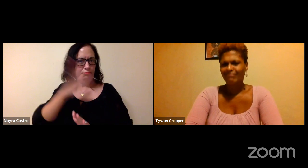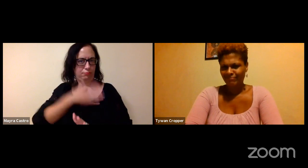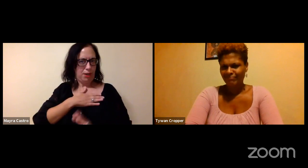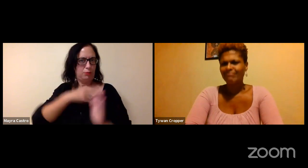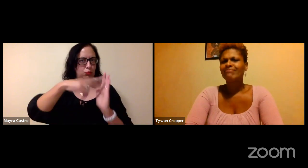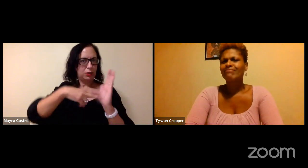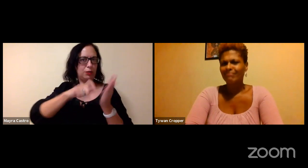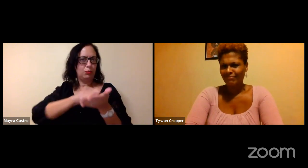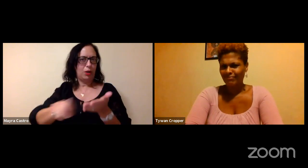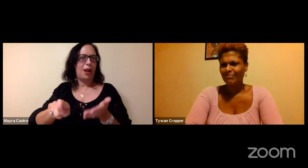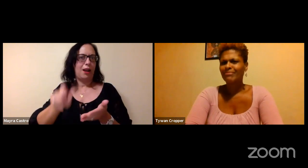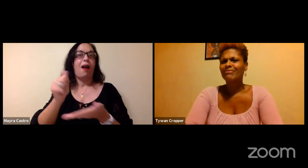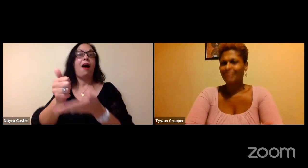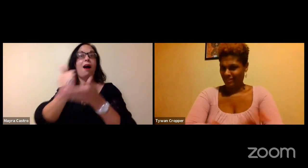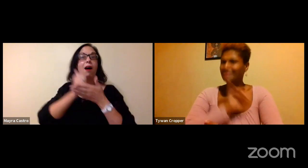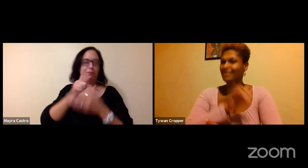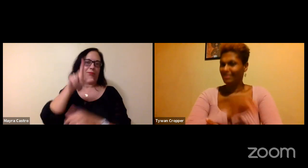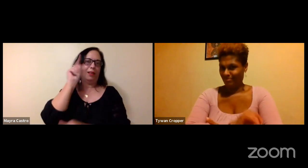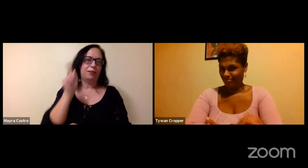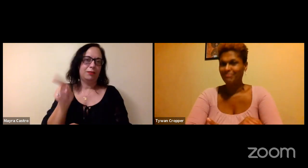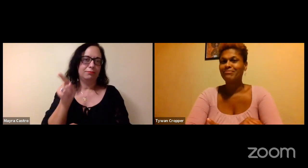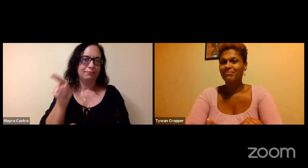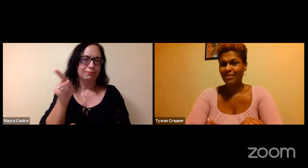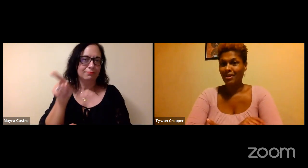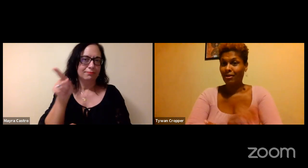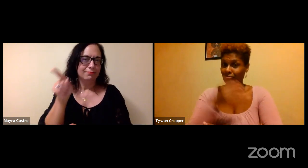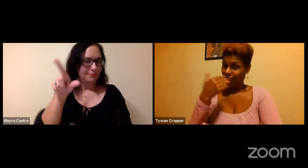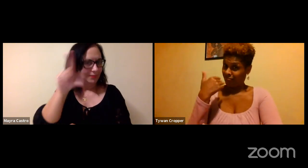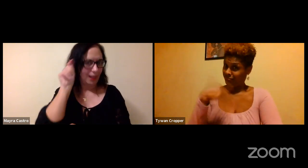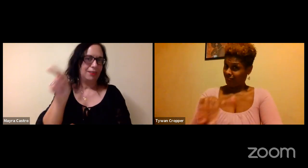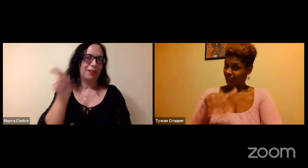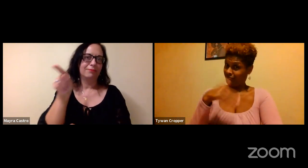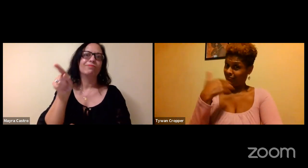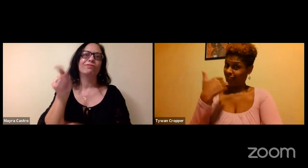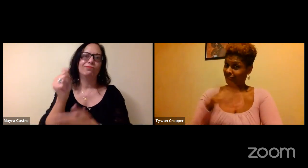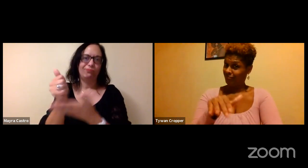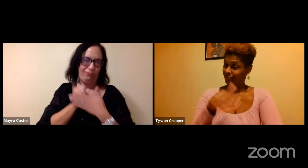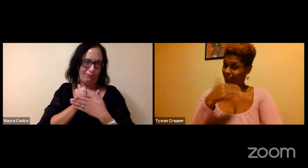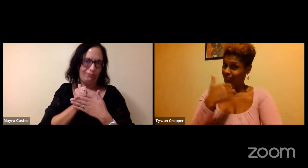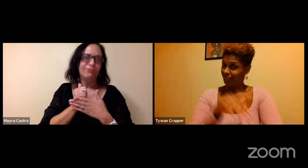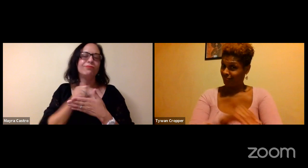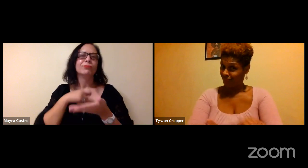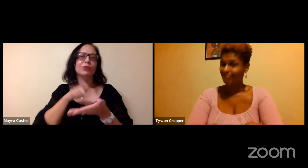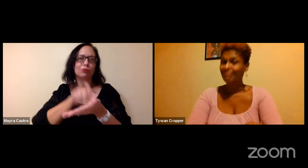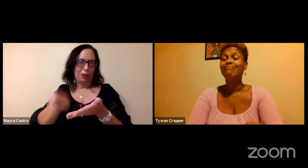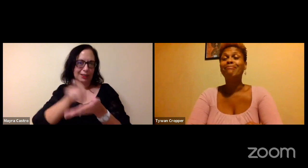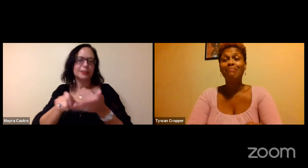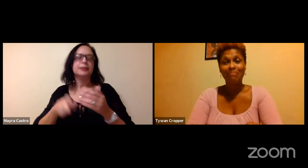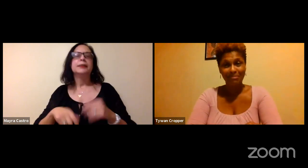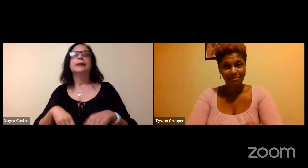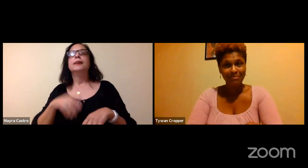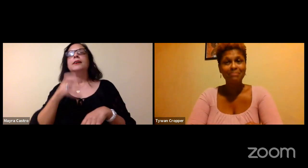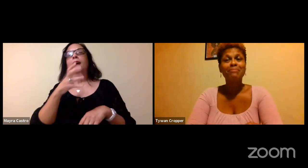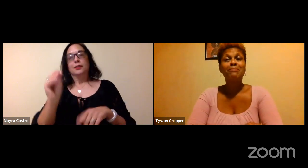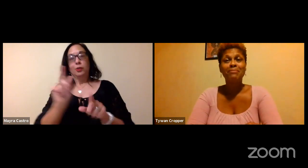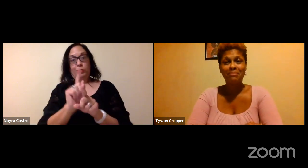So my language really excelled, especially my literacy ability at Gallaudet also.